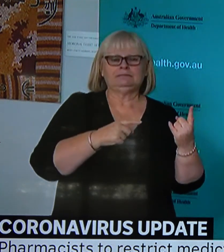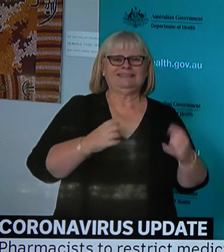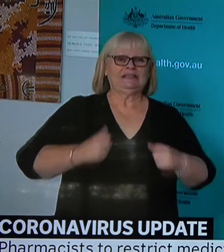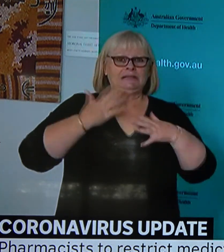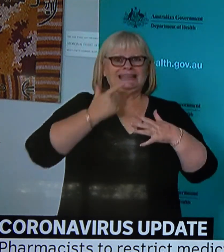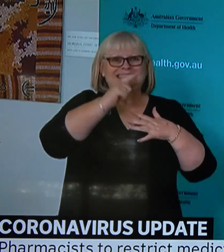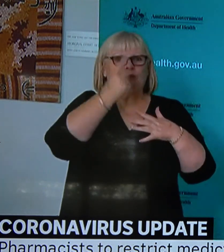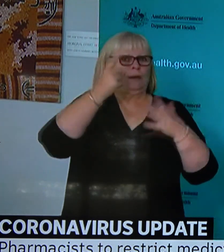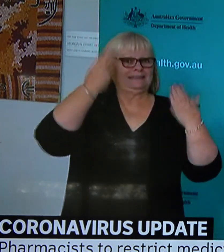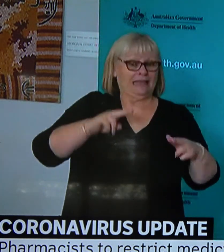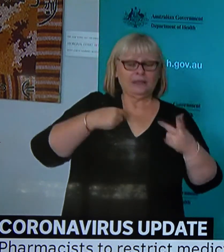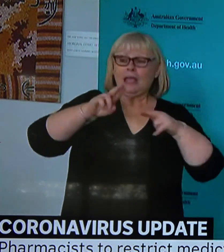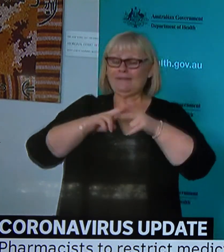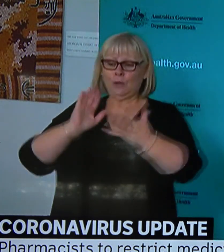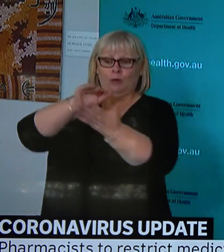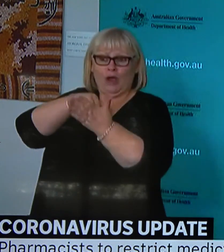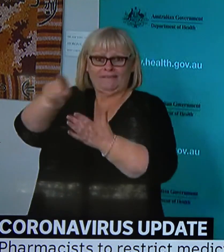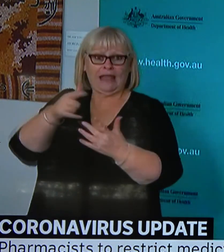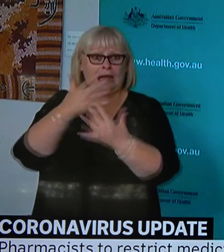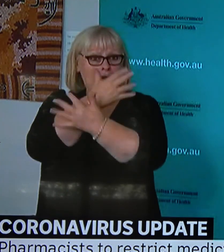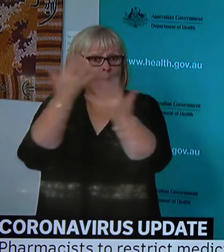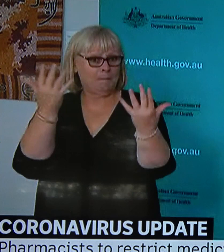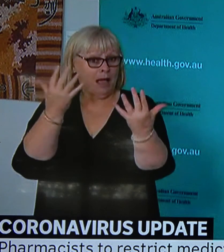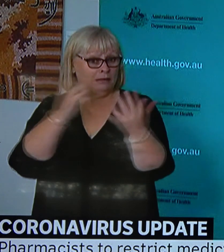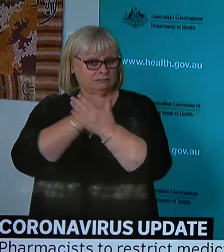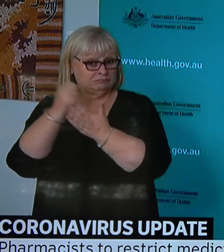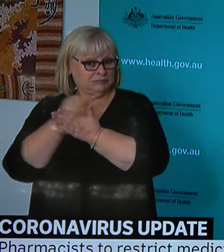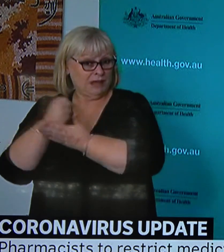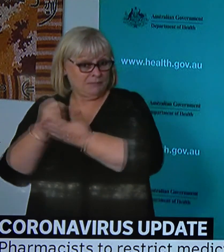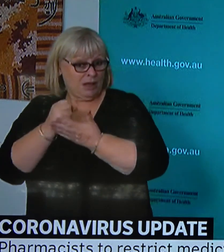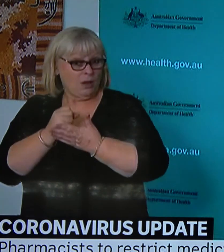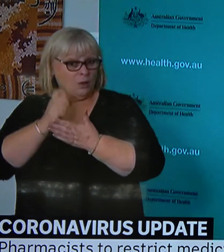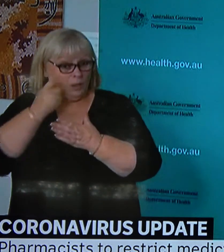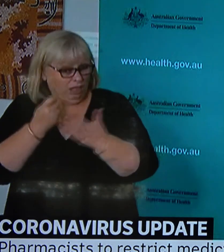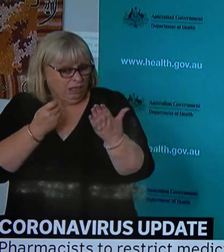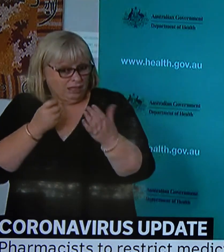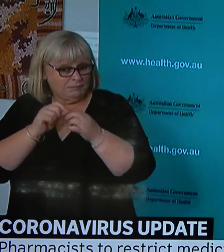71 deaths. I mean, if we hit that sort of level,